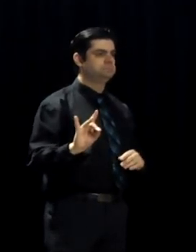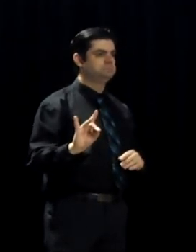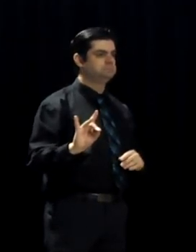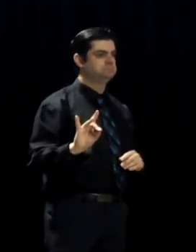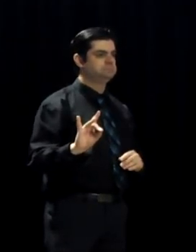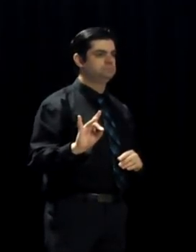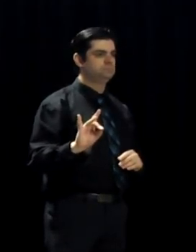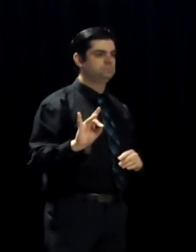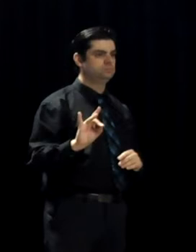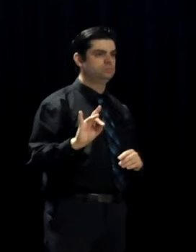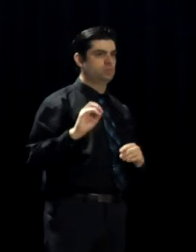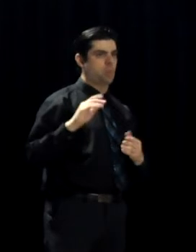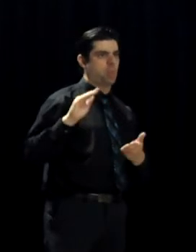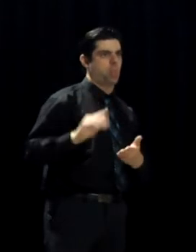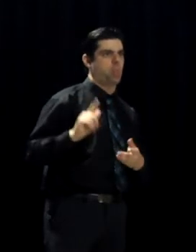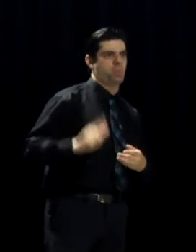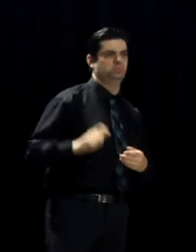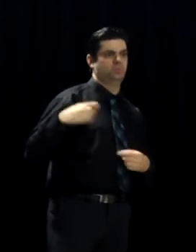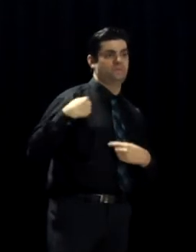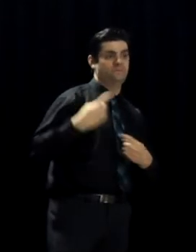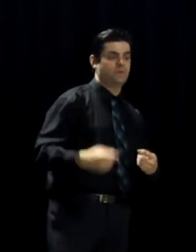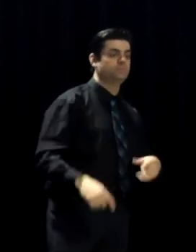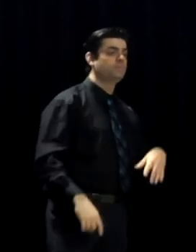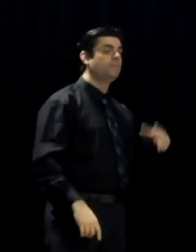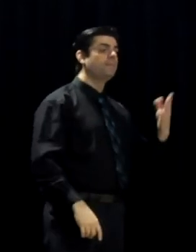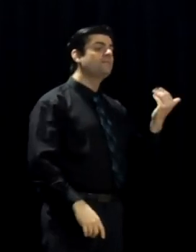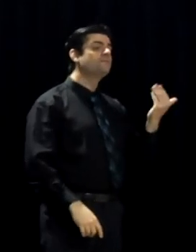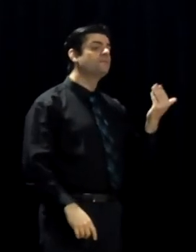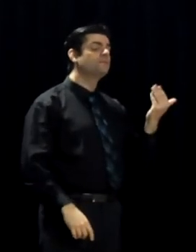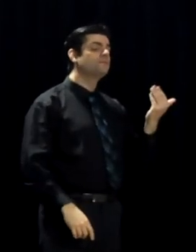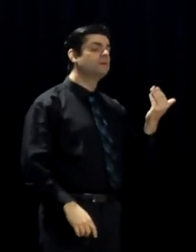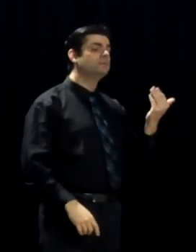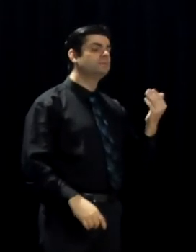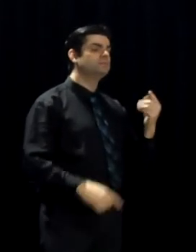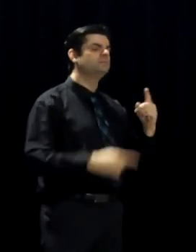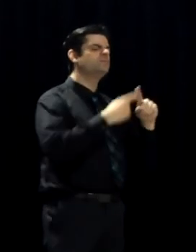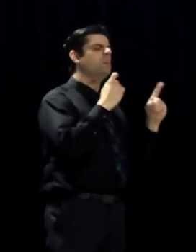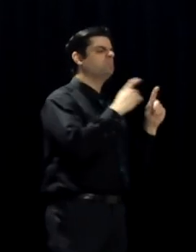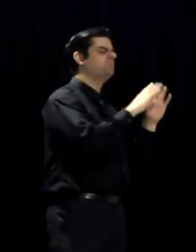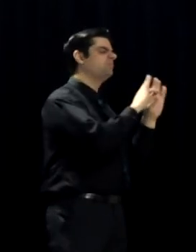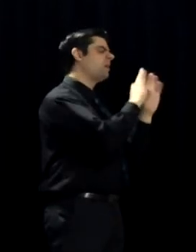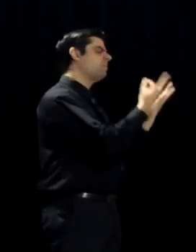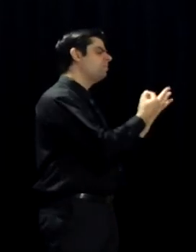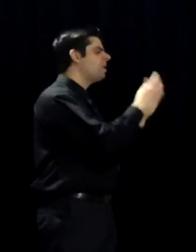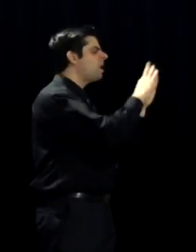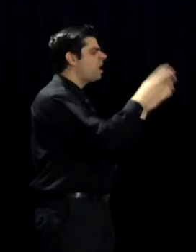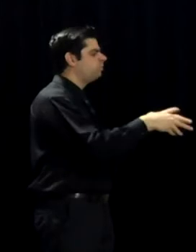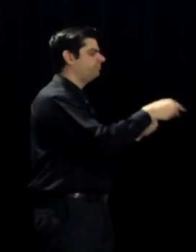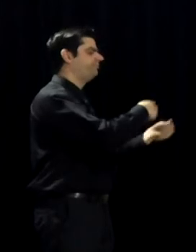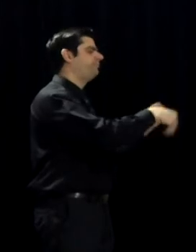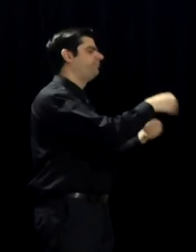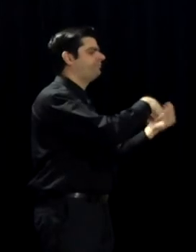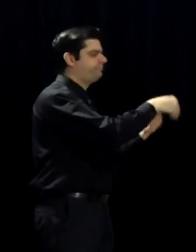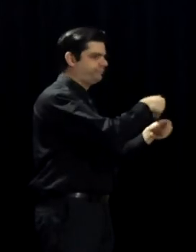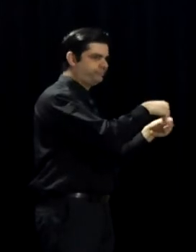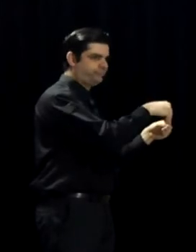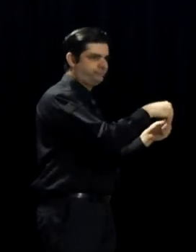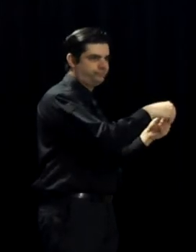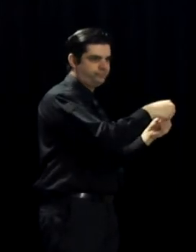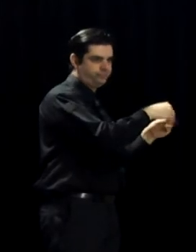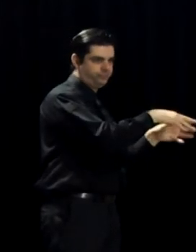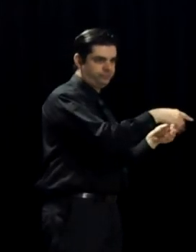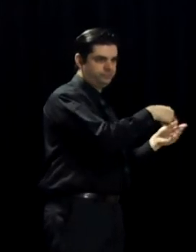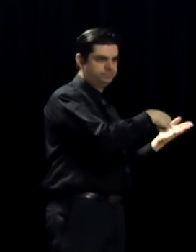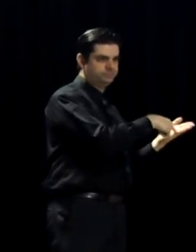seeing. 15 individuals are household contacts. These are folks who are already